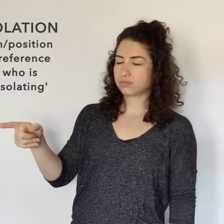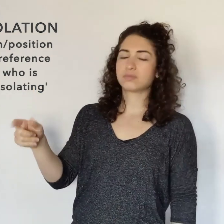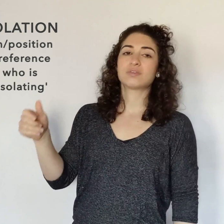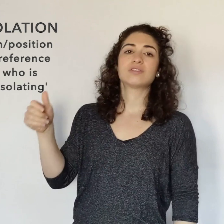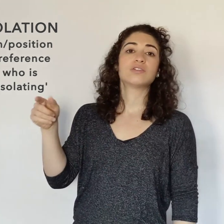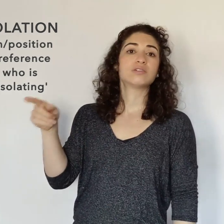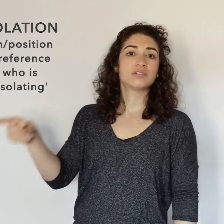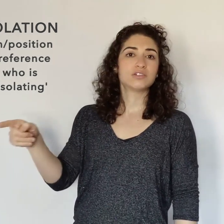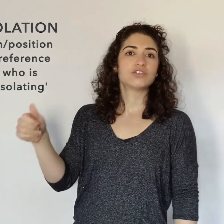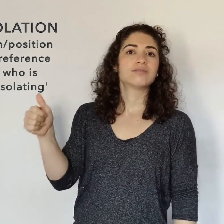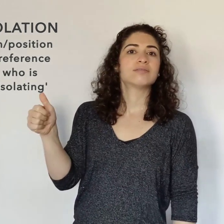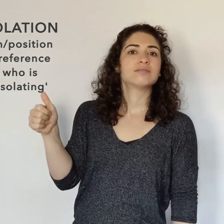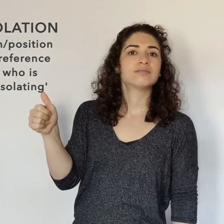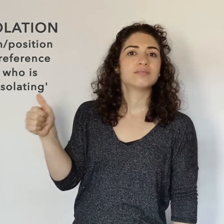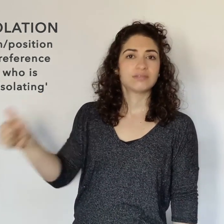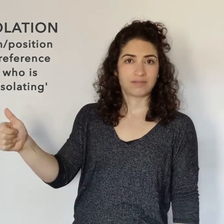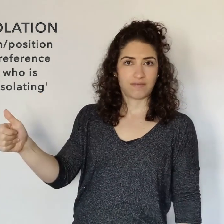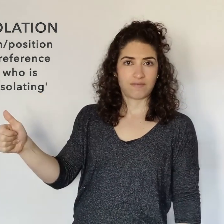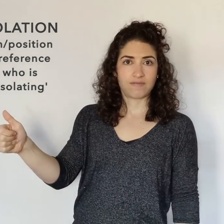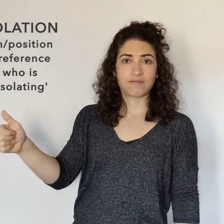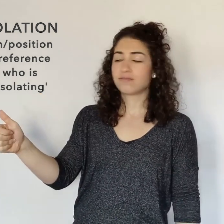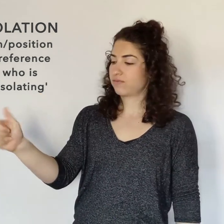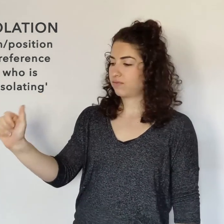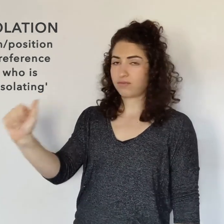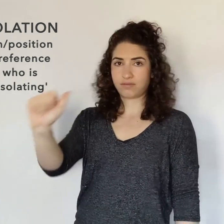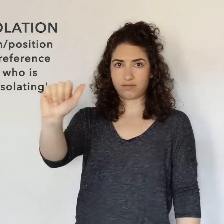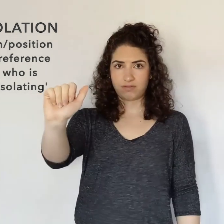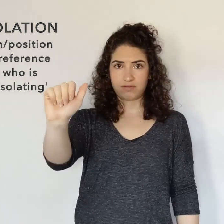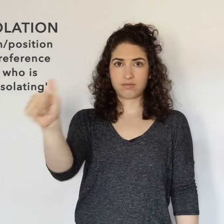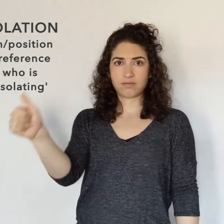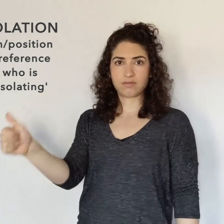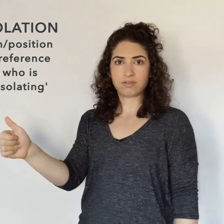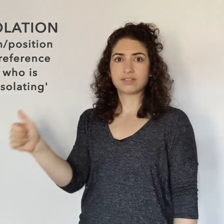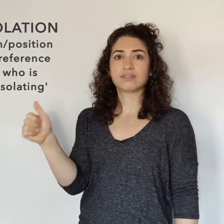friend. She is self, same hand shape,